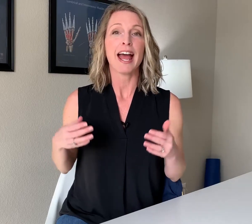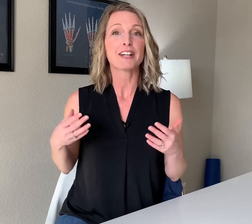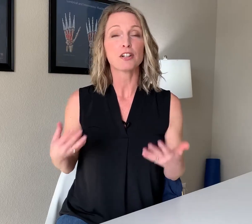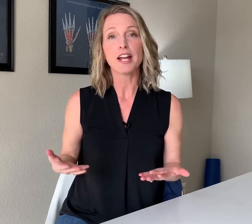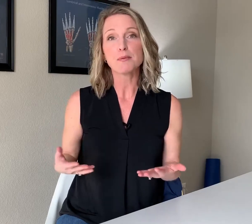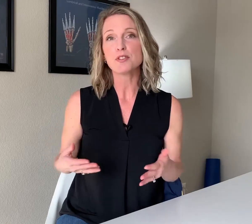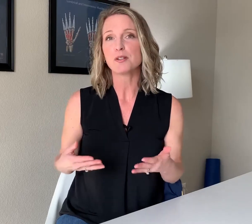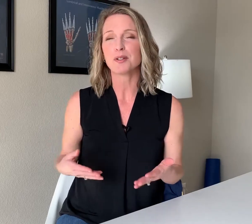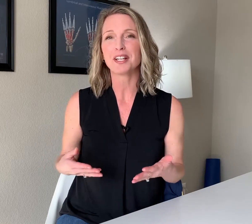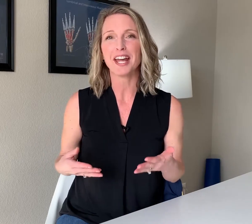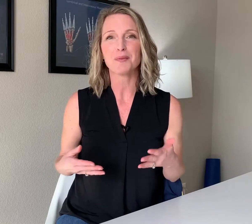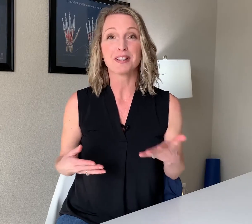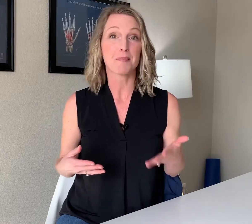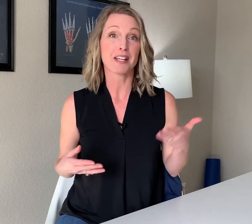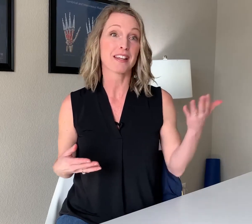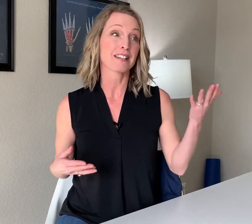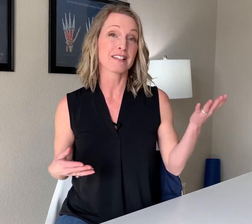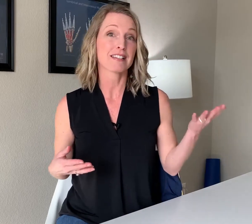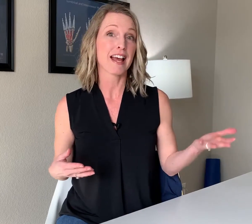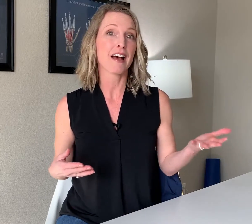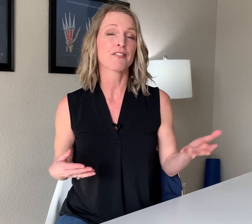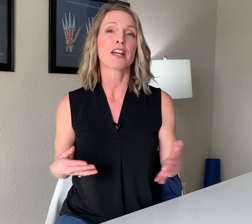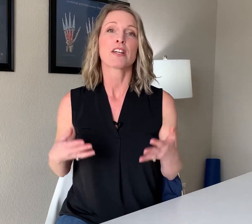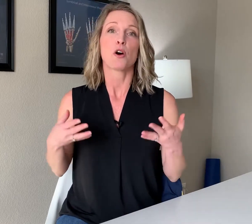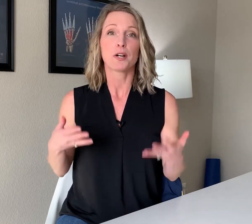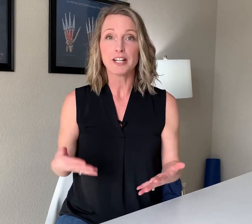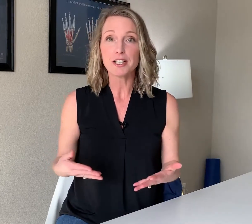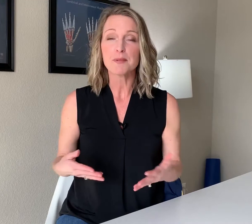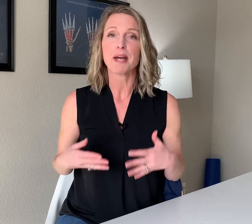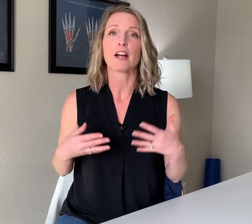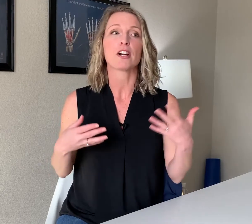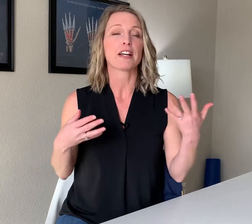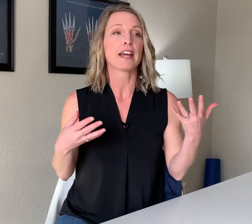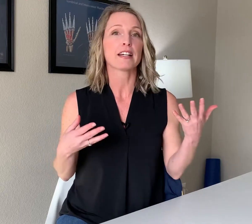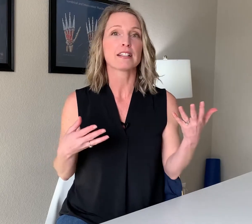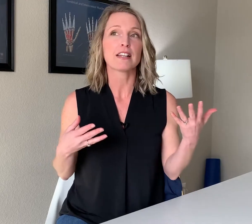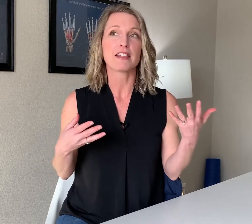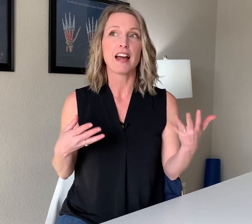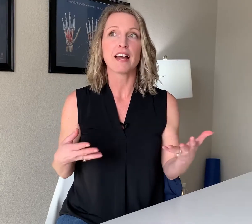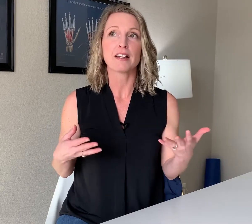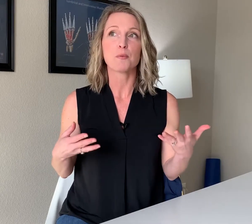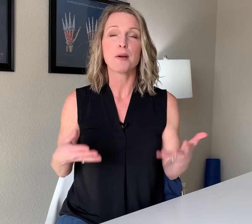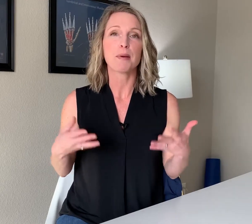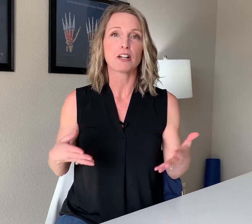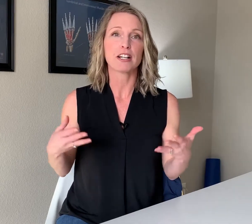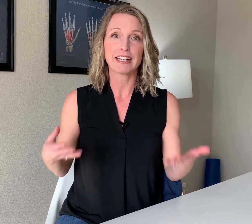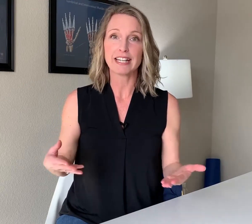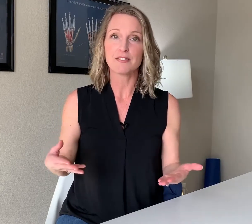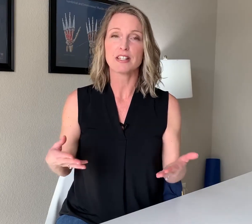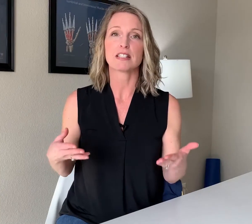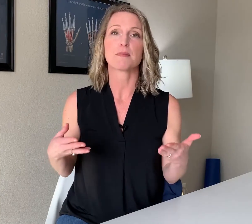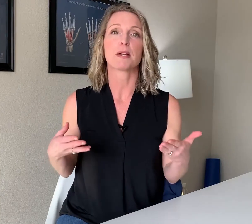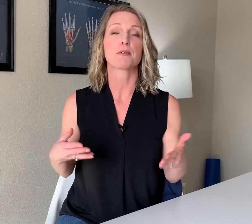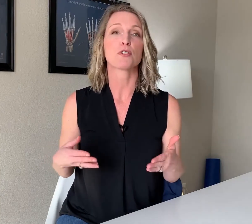you're able to communicate with somebody that is deaf or hearing impaired, and that what better gift than to be able